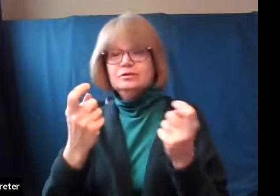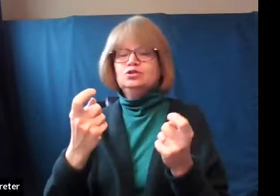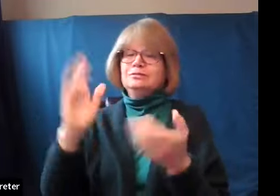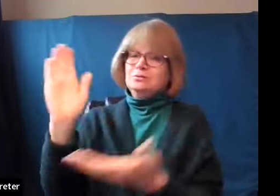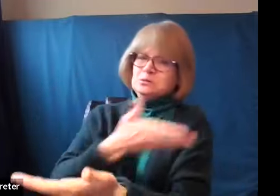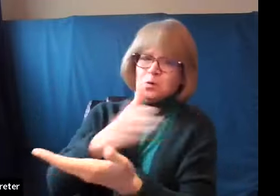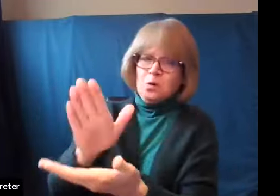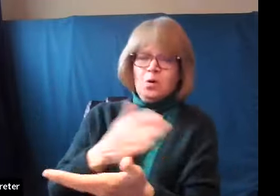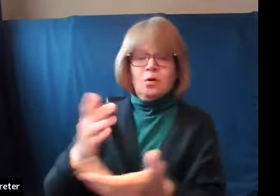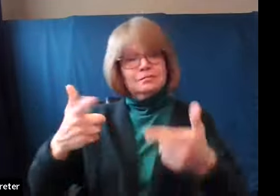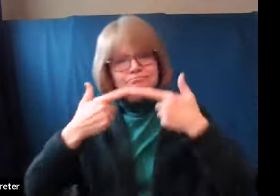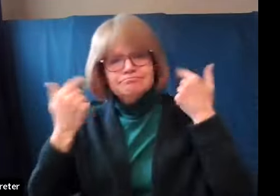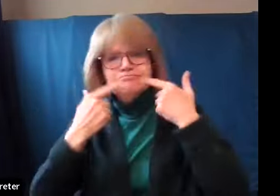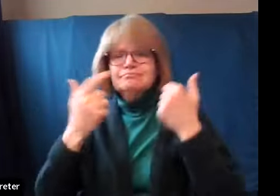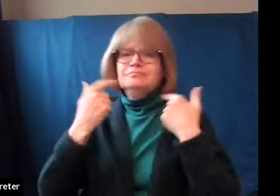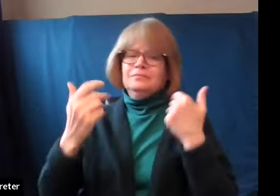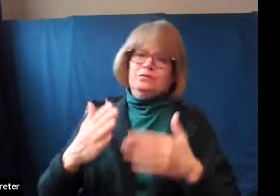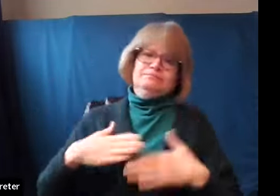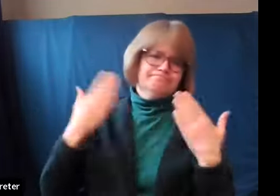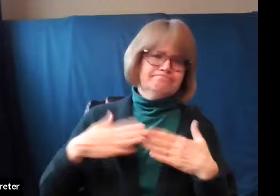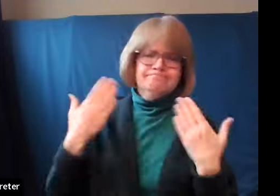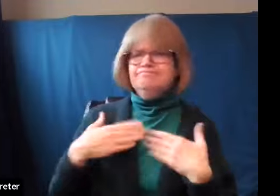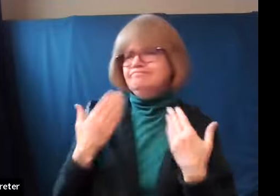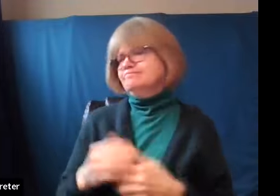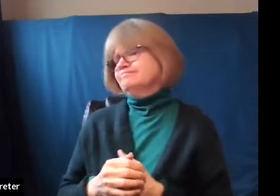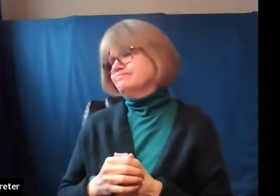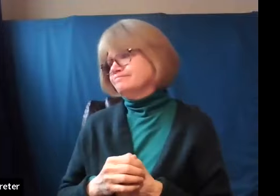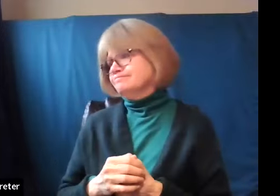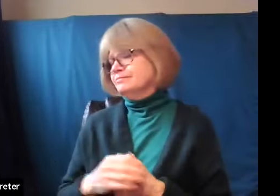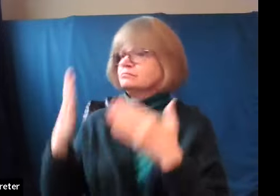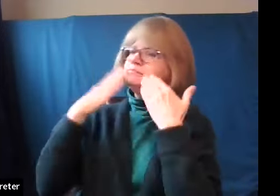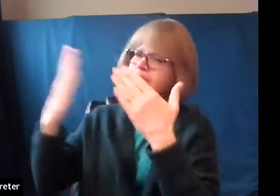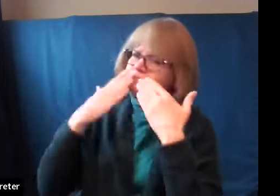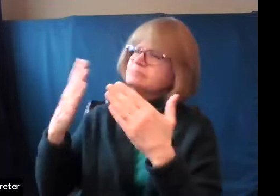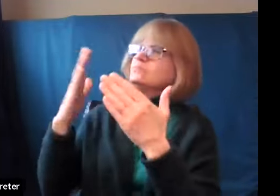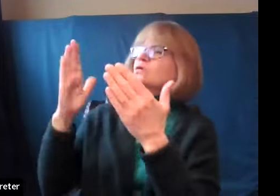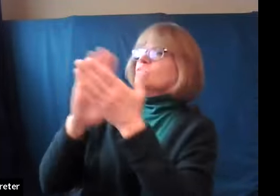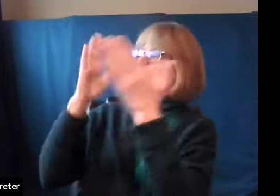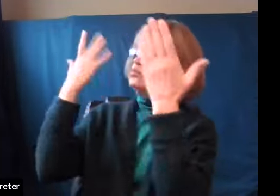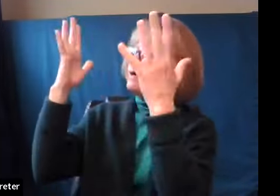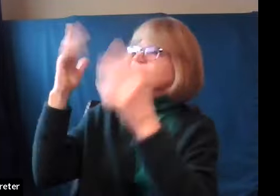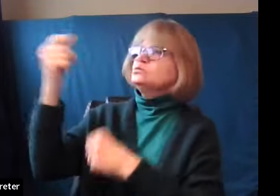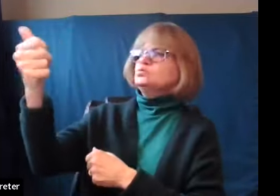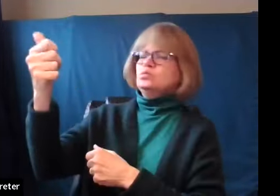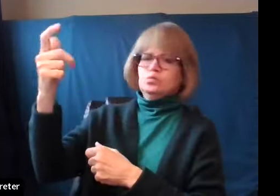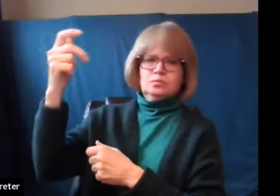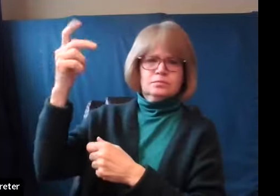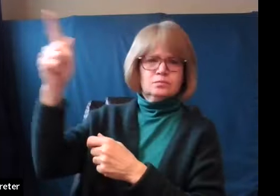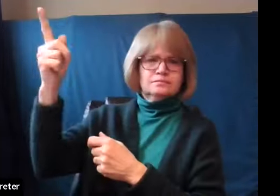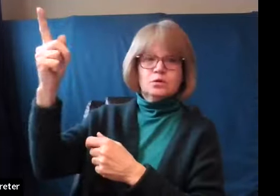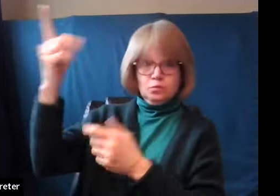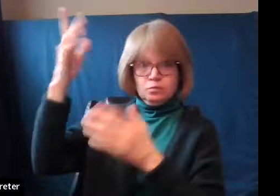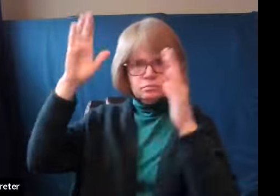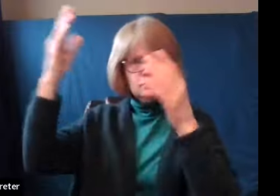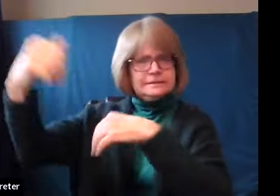and song and laughter and good cheer. We thank you and praise you as we recall the great wonders you have